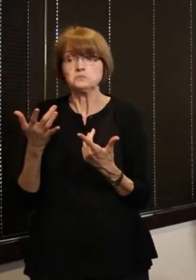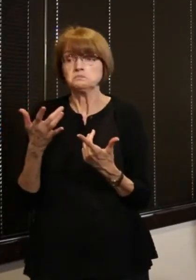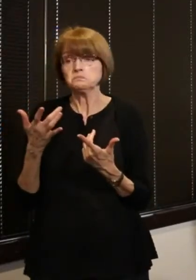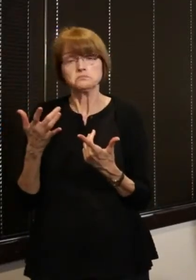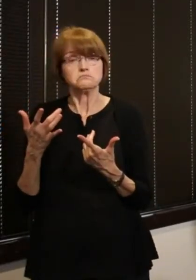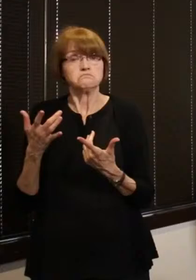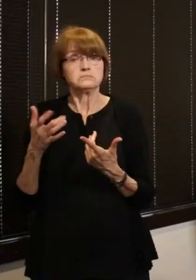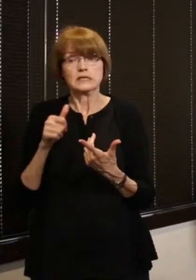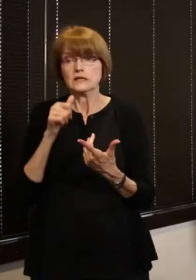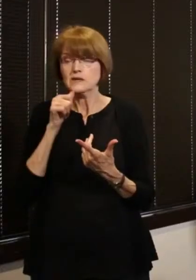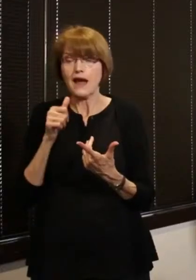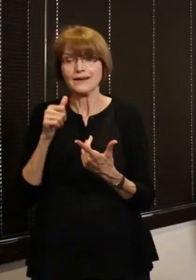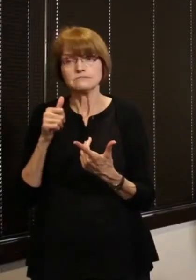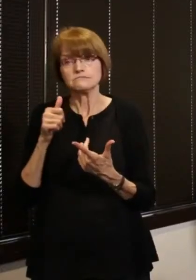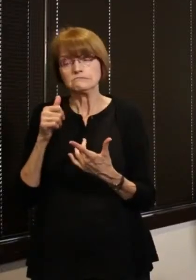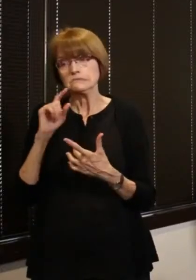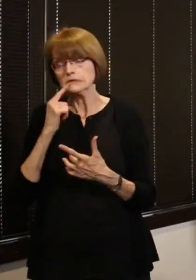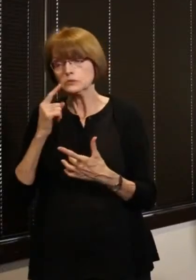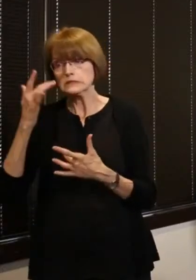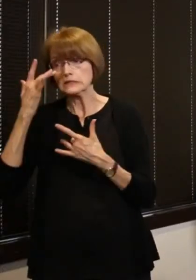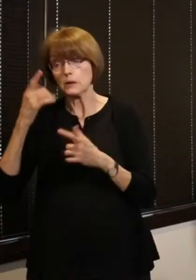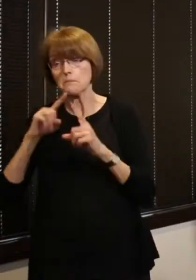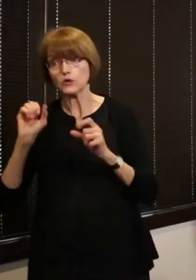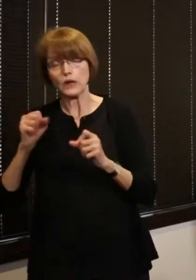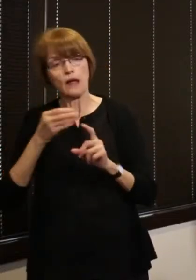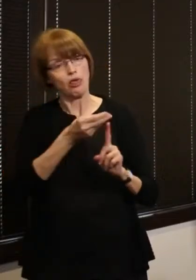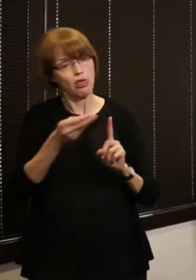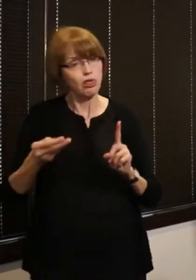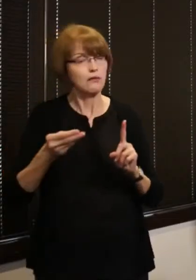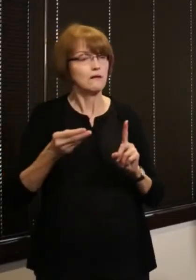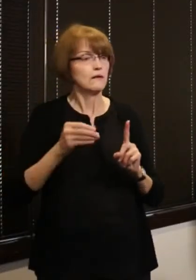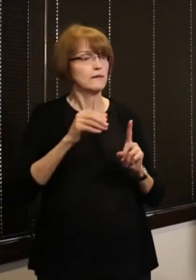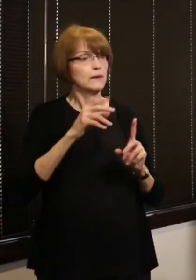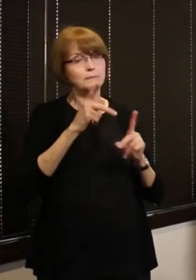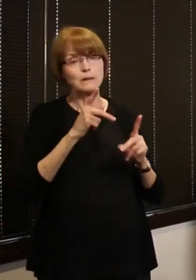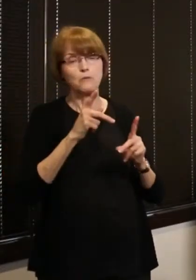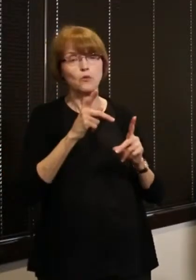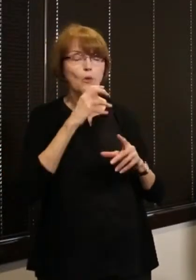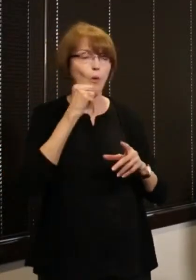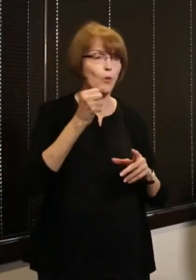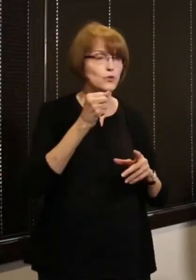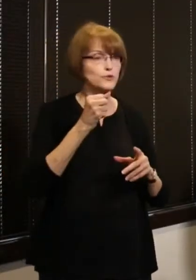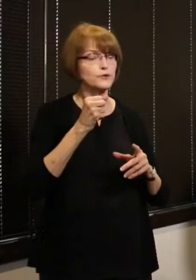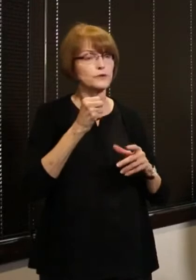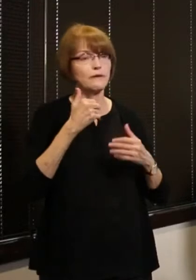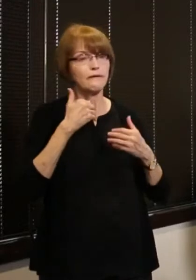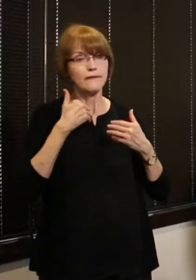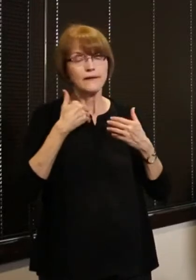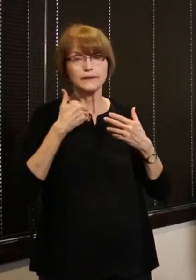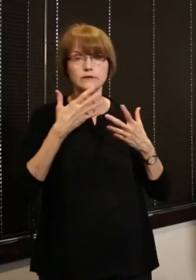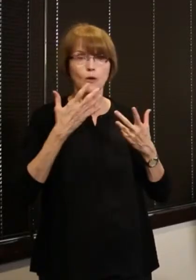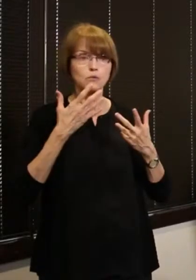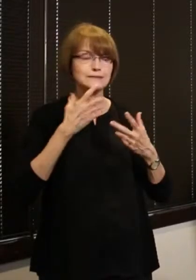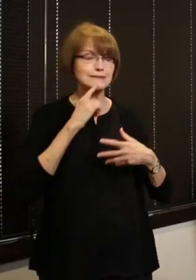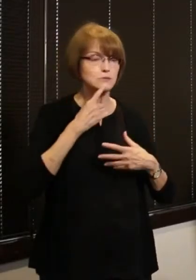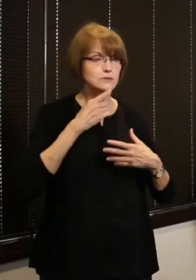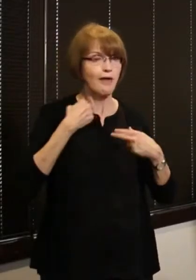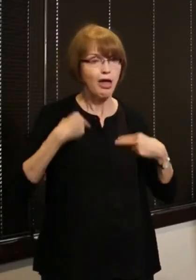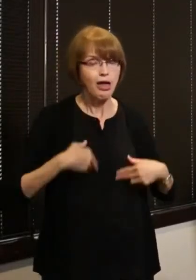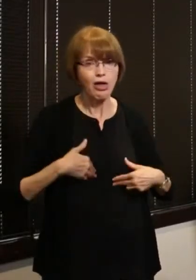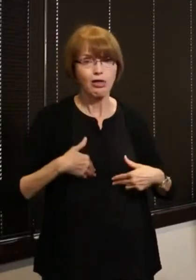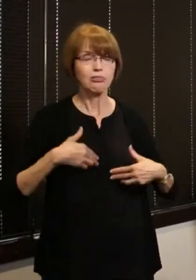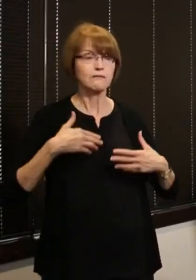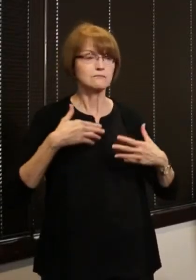vulnerable, immunocompromised, elderly people, people with chronic medical conditions. Those are the people that are going to be